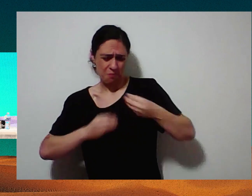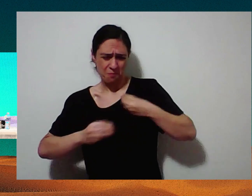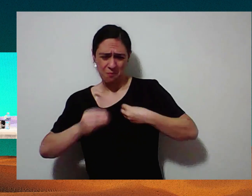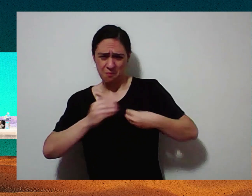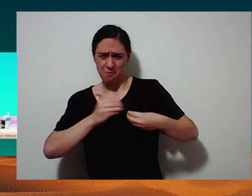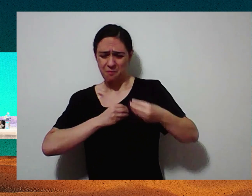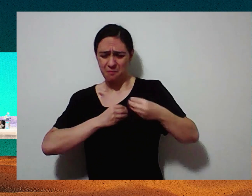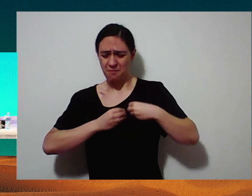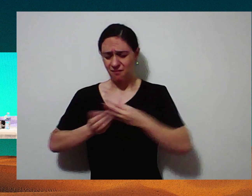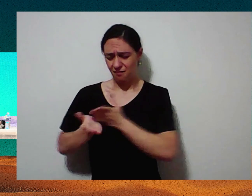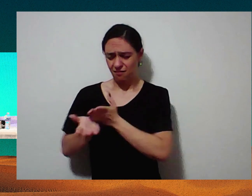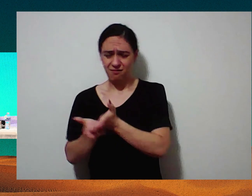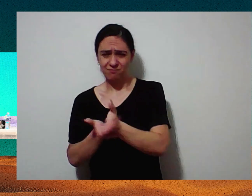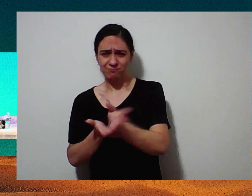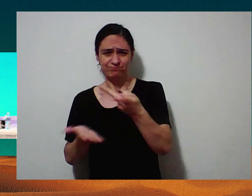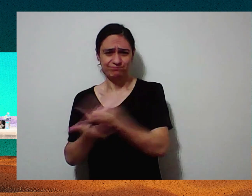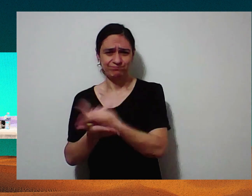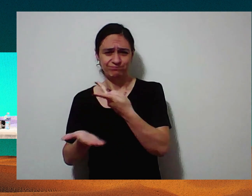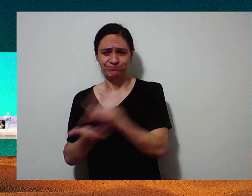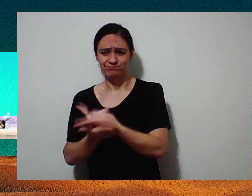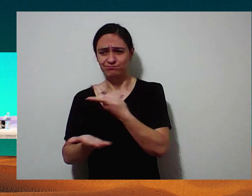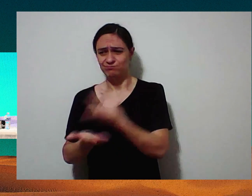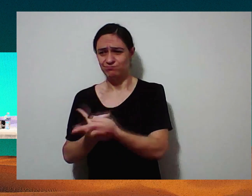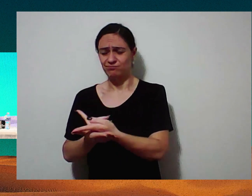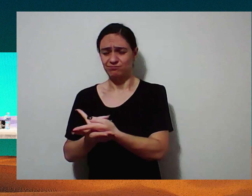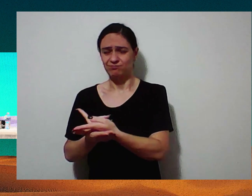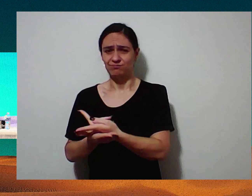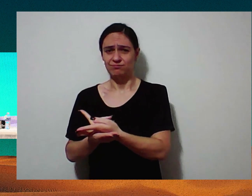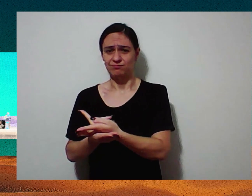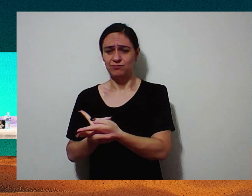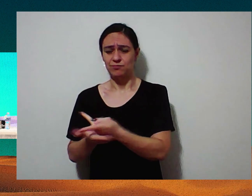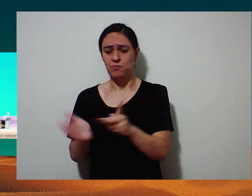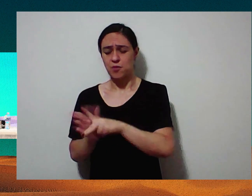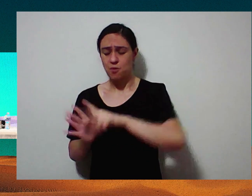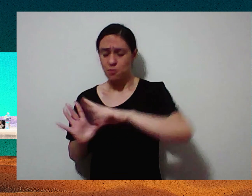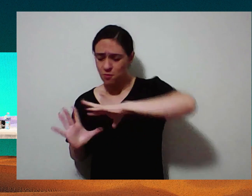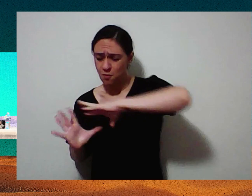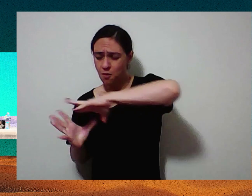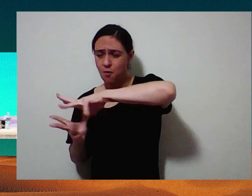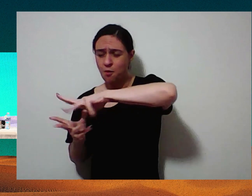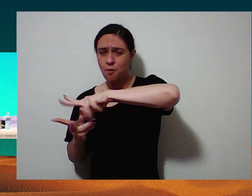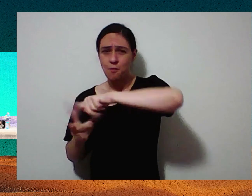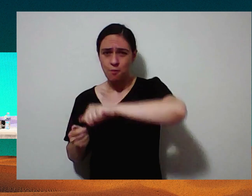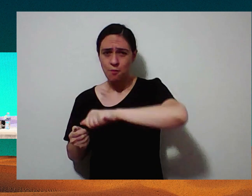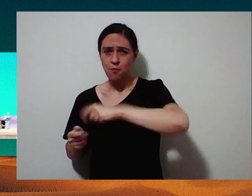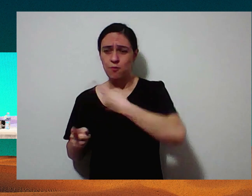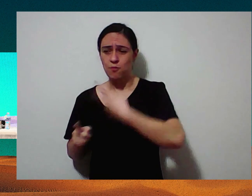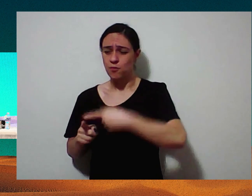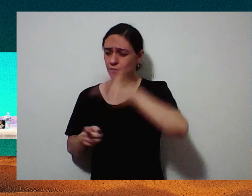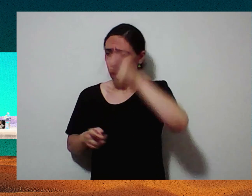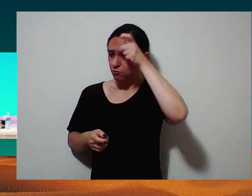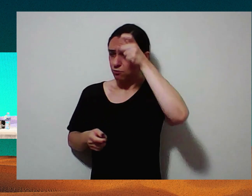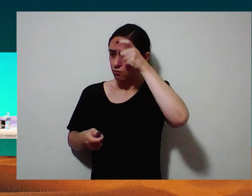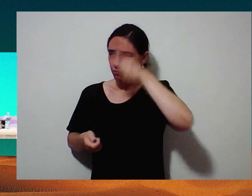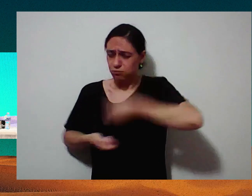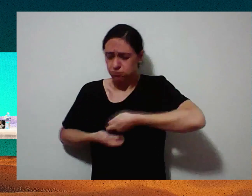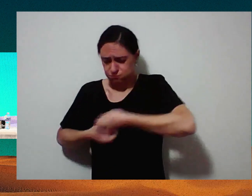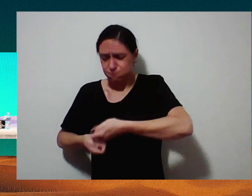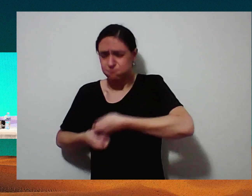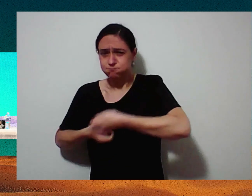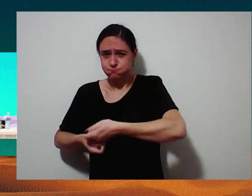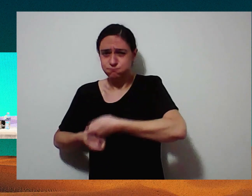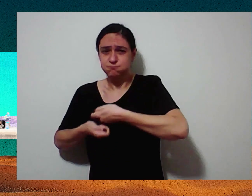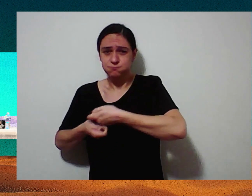outrora, segundo o curso deste mundo, segundo o príncipe da potestade do ar, do espírito que